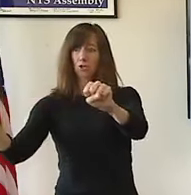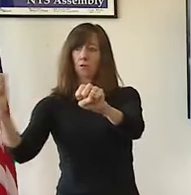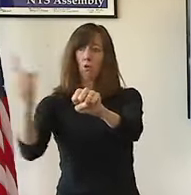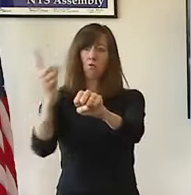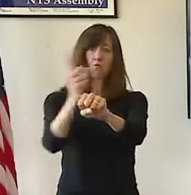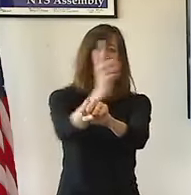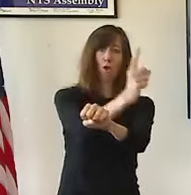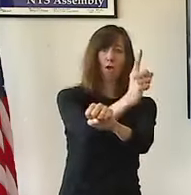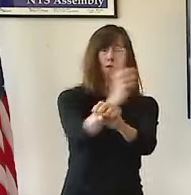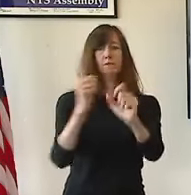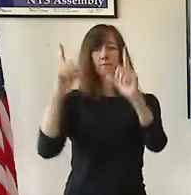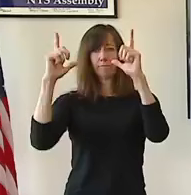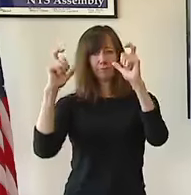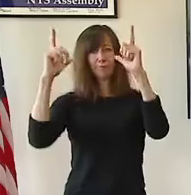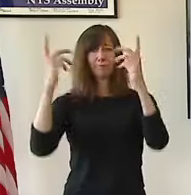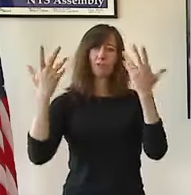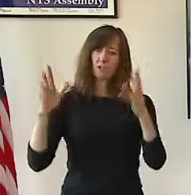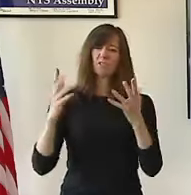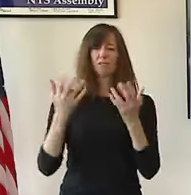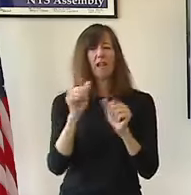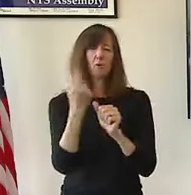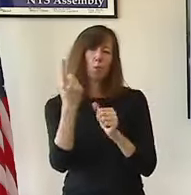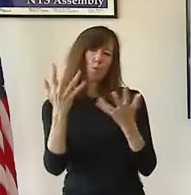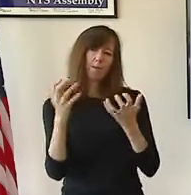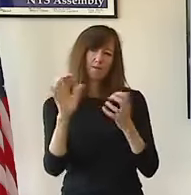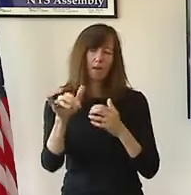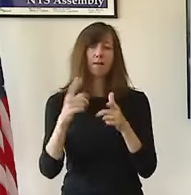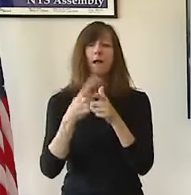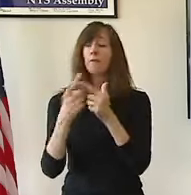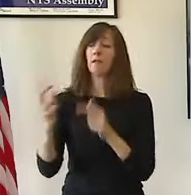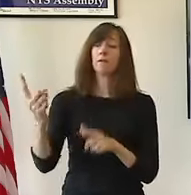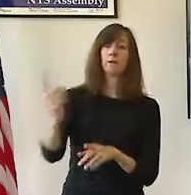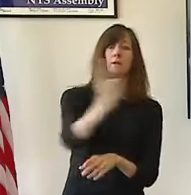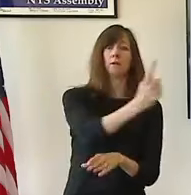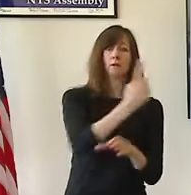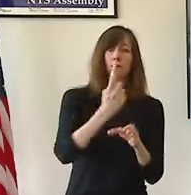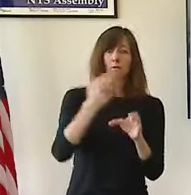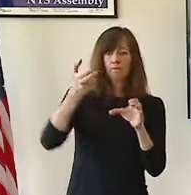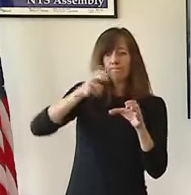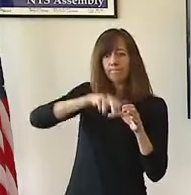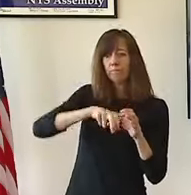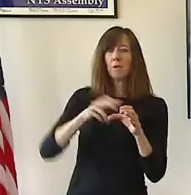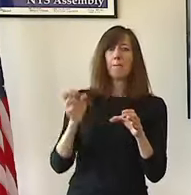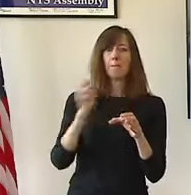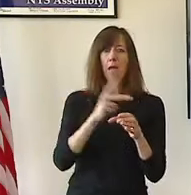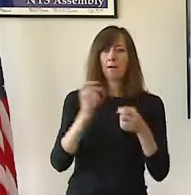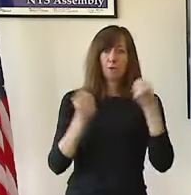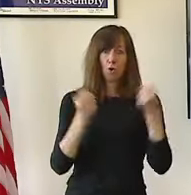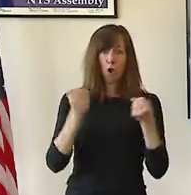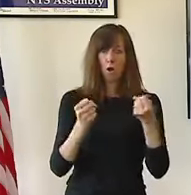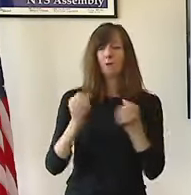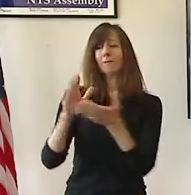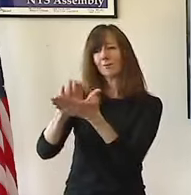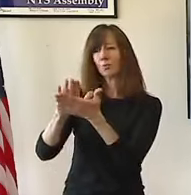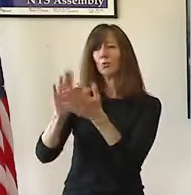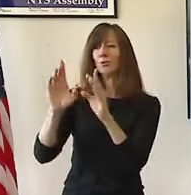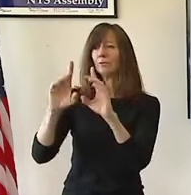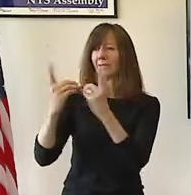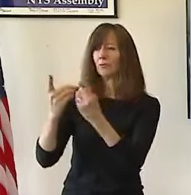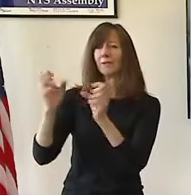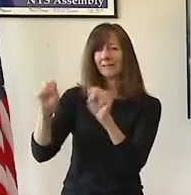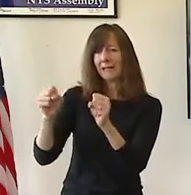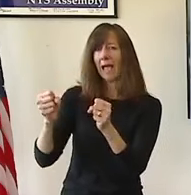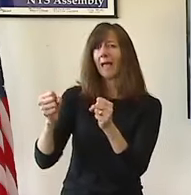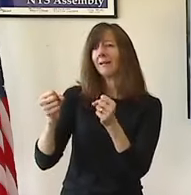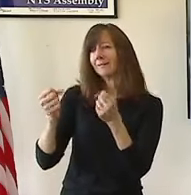everybody wants, and then return to their vehicle. We believe that school districts can logistically make that happen, but the state has provided that